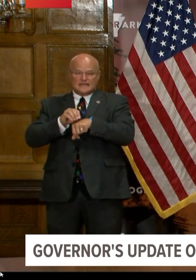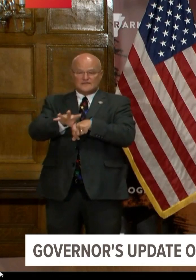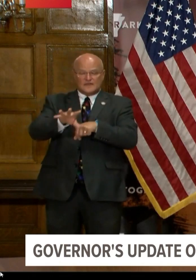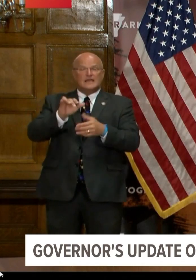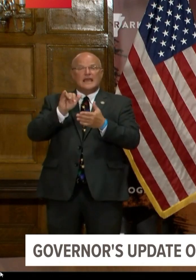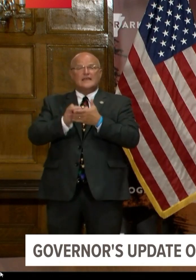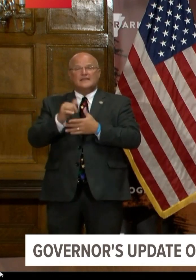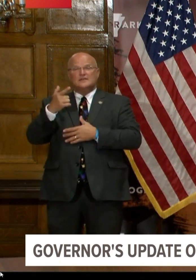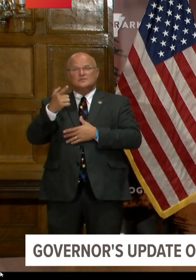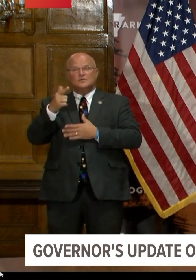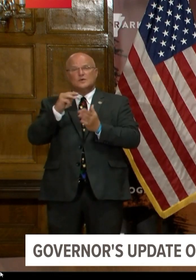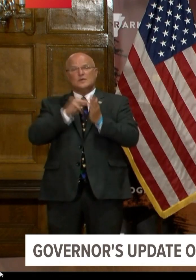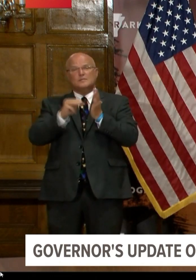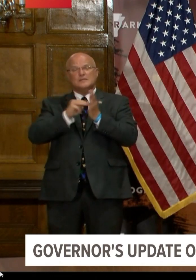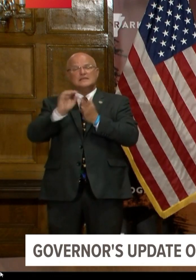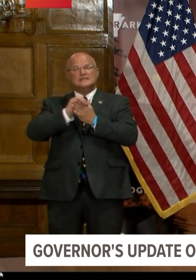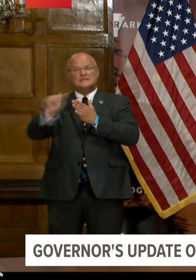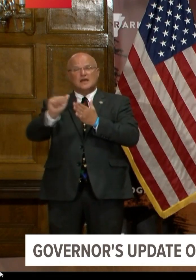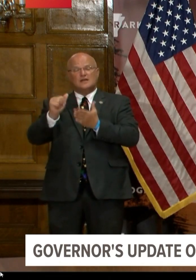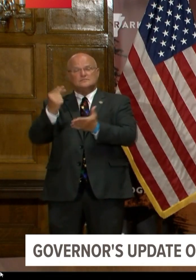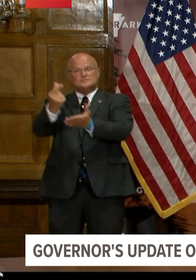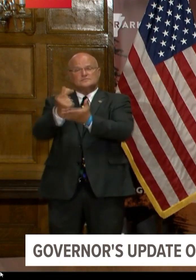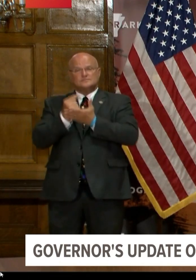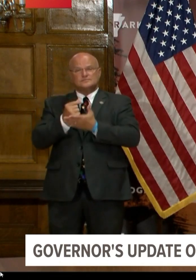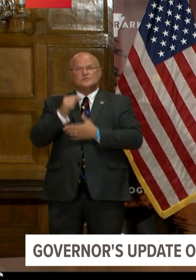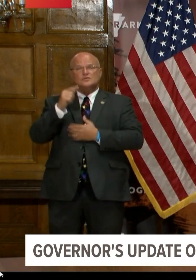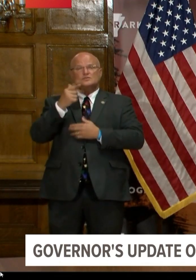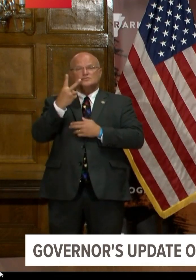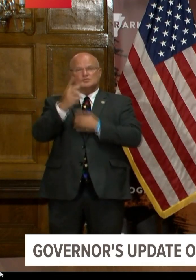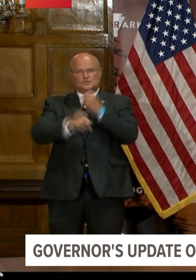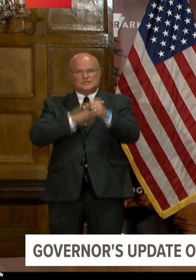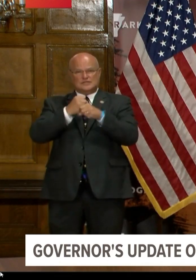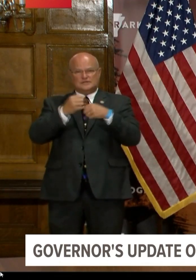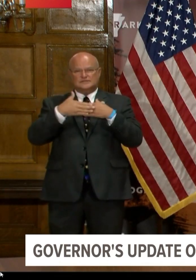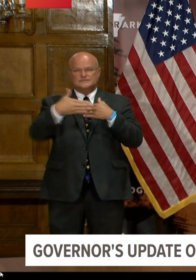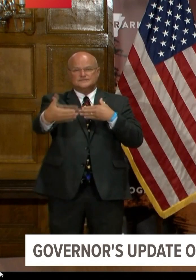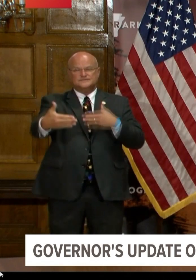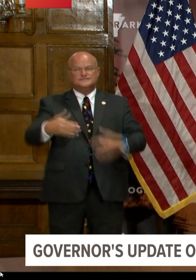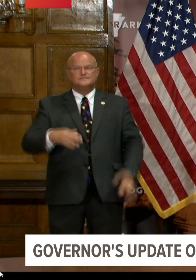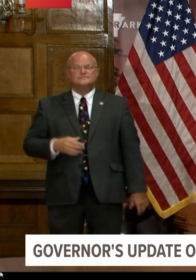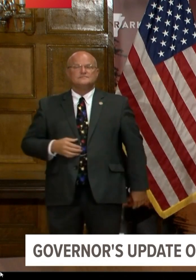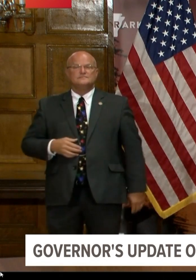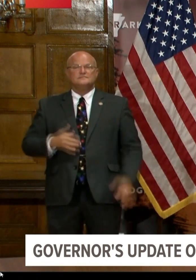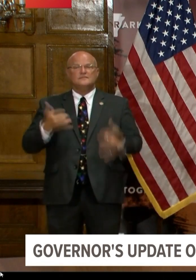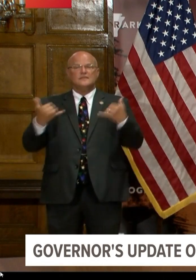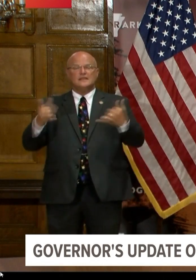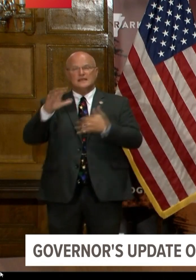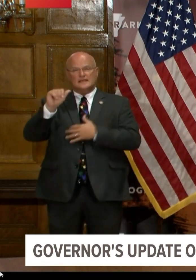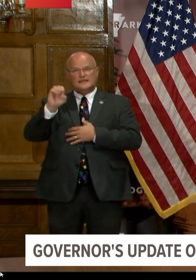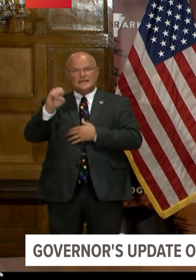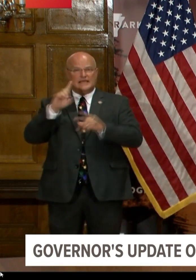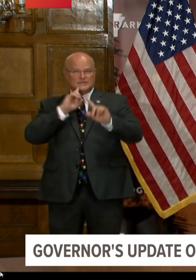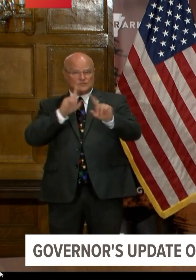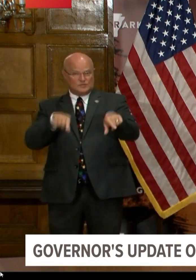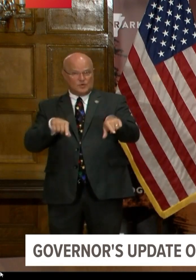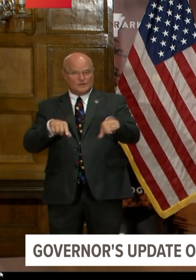that $21 million will be over the next 2 years. Let me go to the case report.